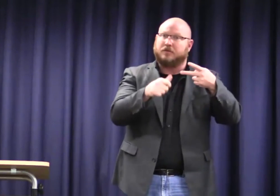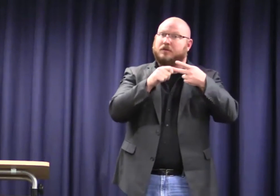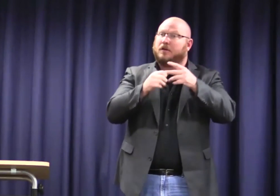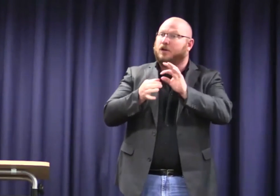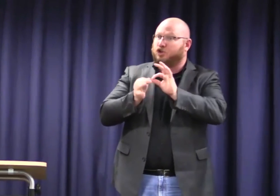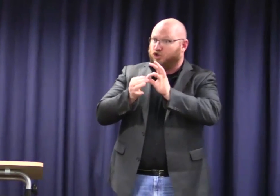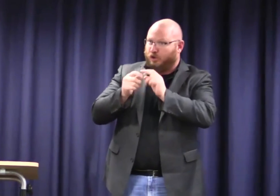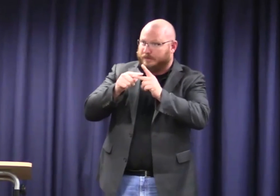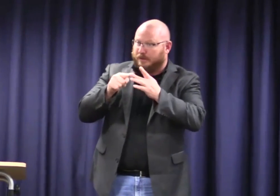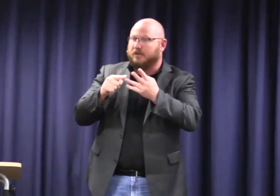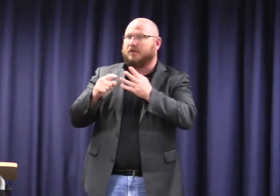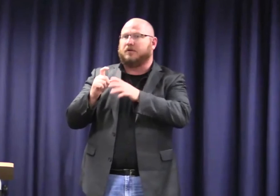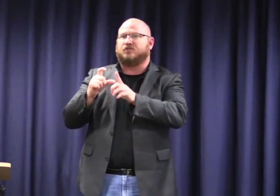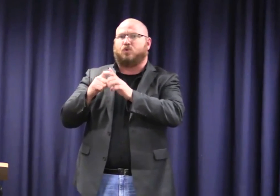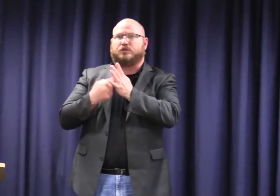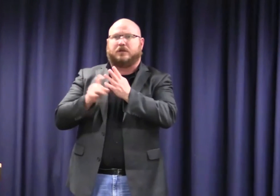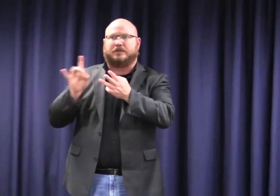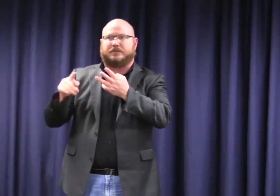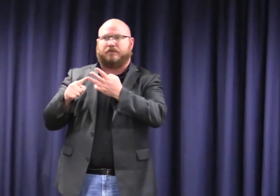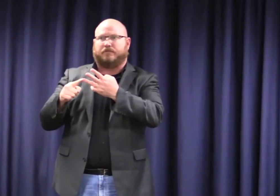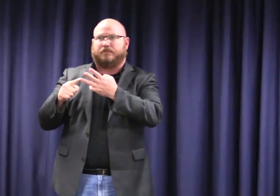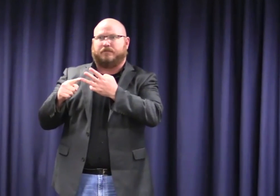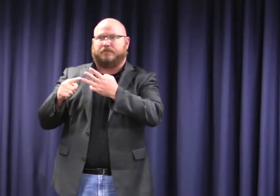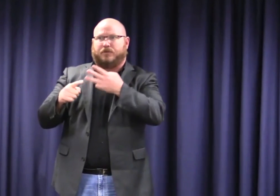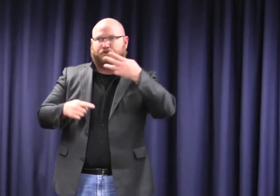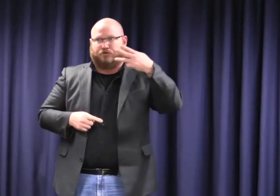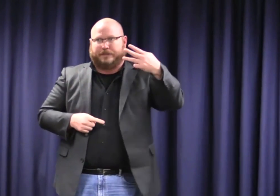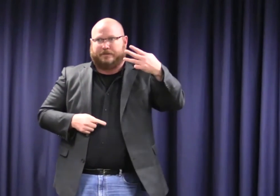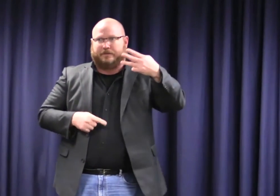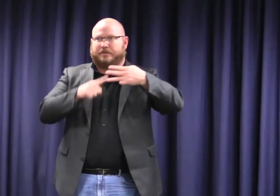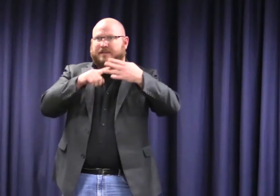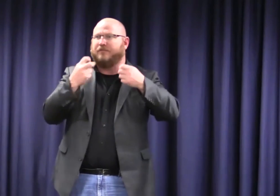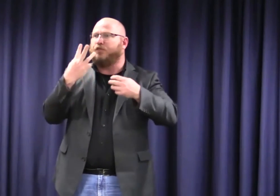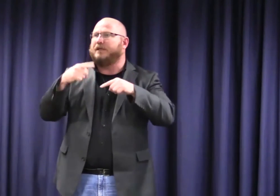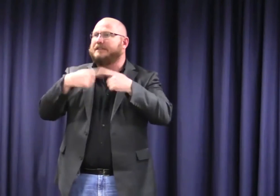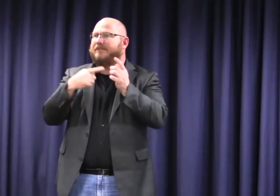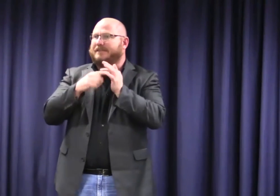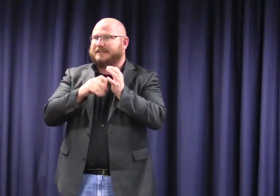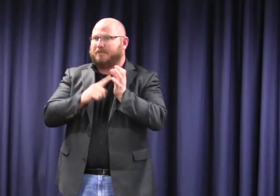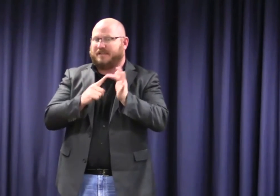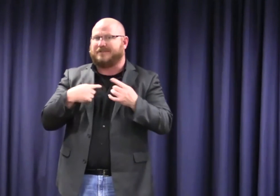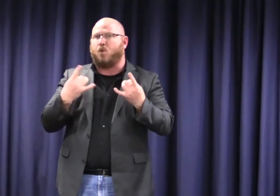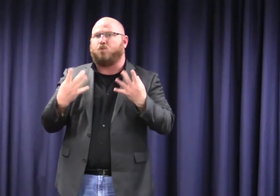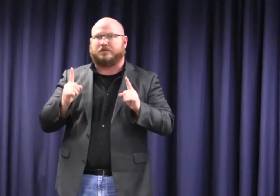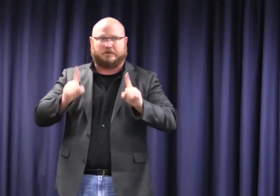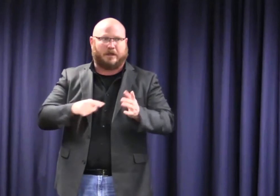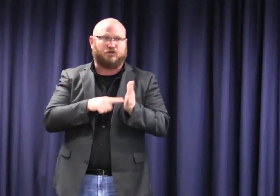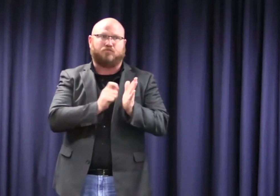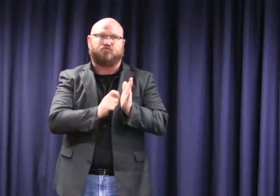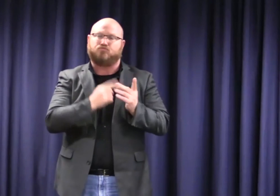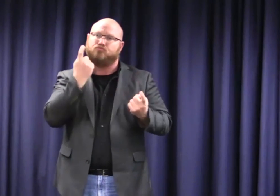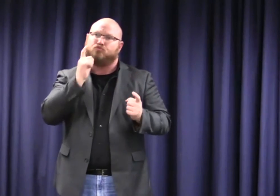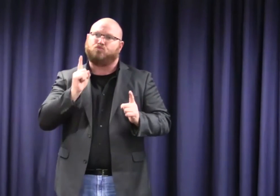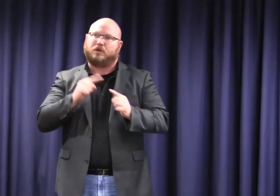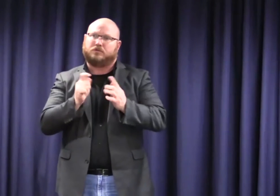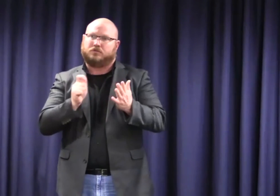to the deaf community, one for interpreters, and one for professionals. So I think we need three different